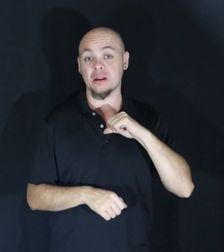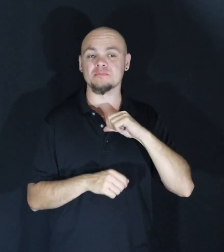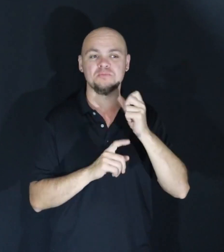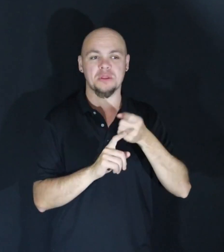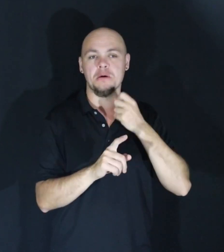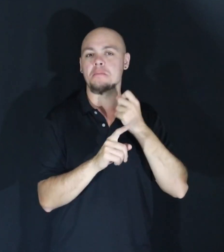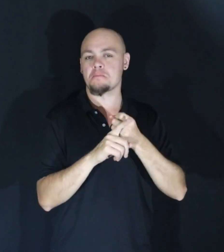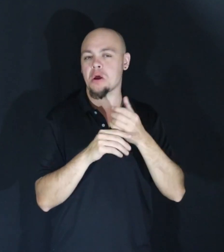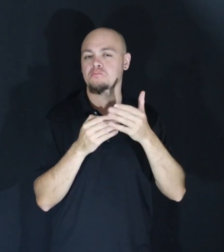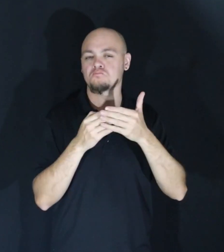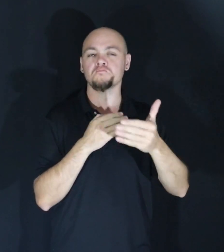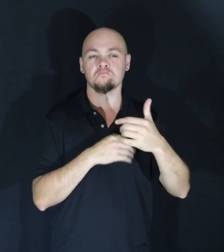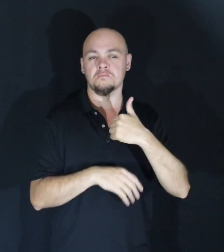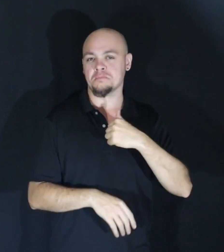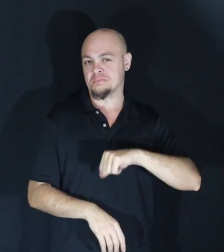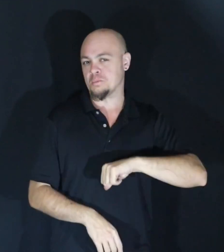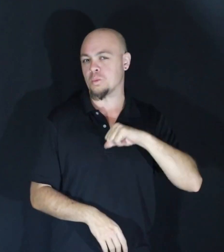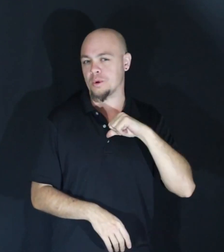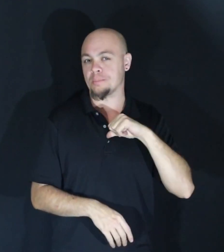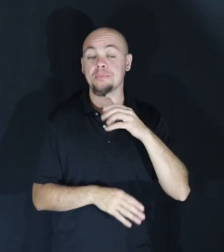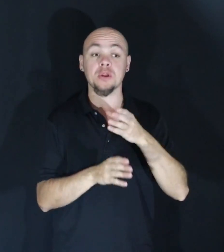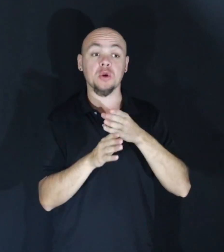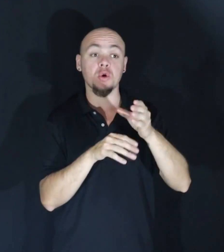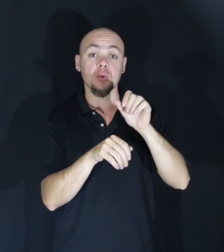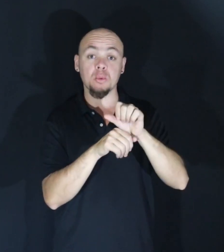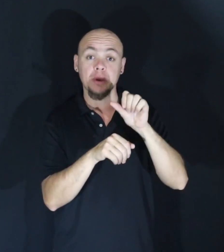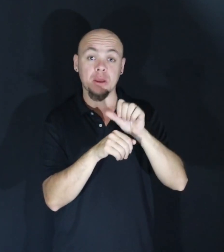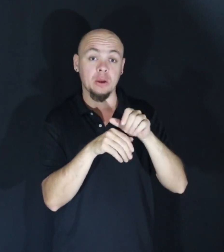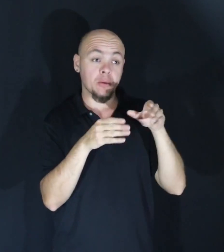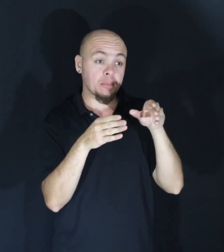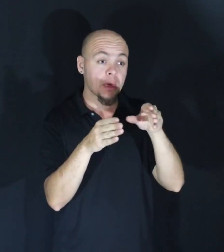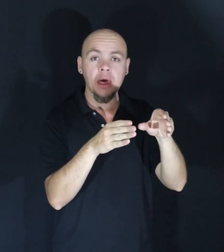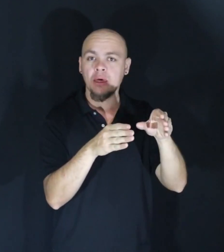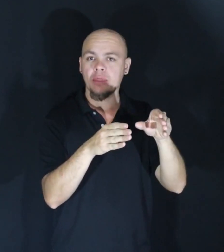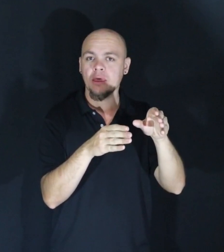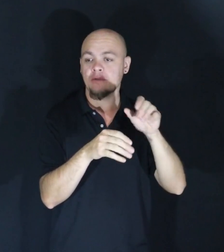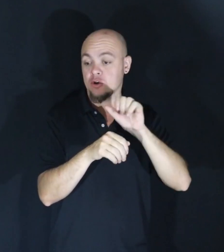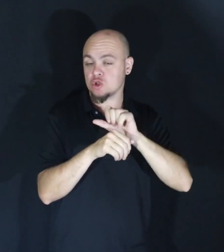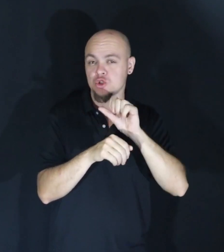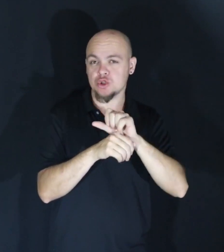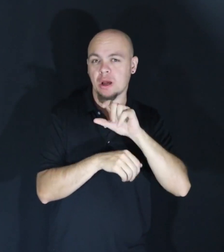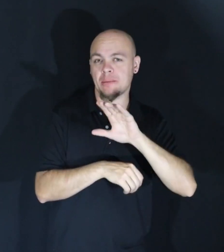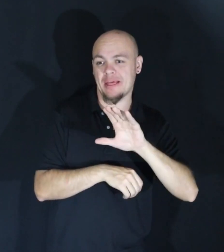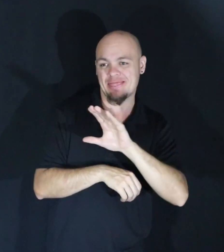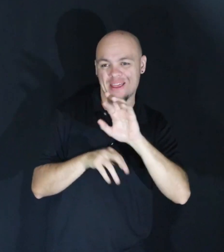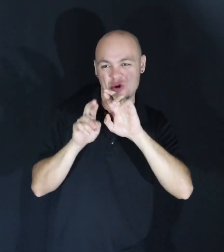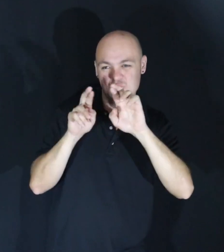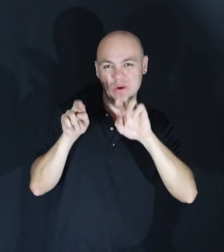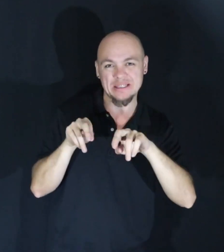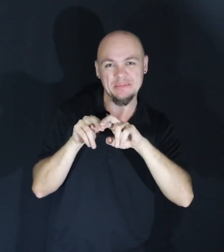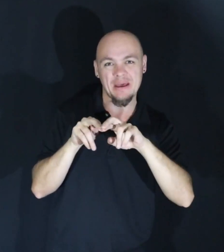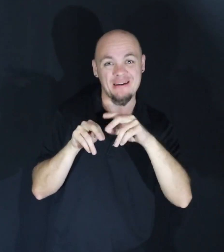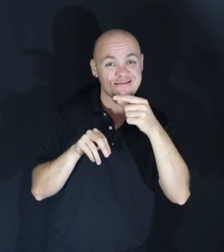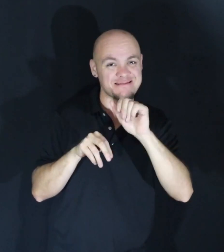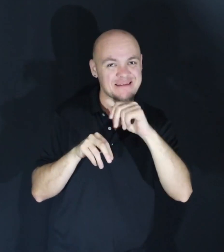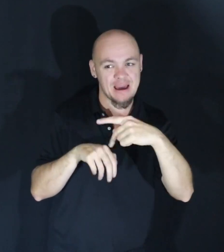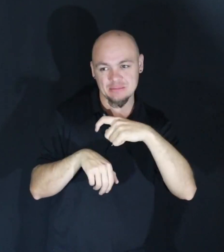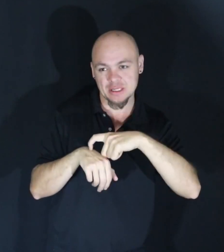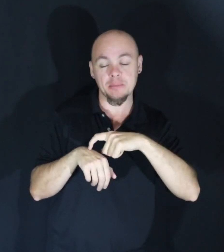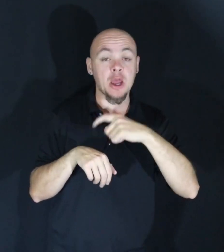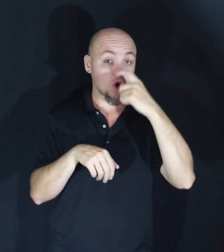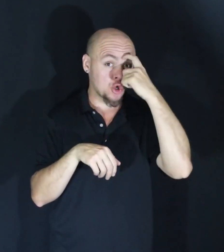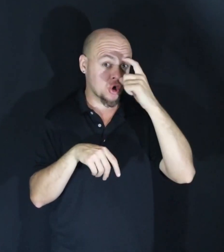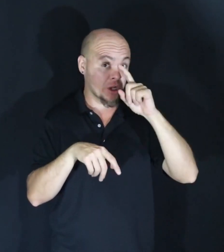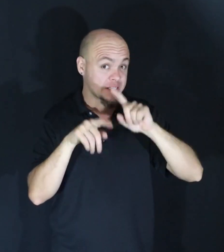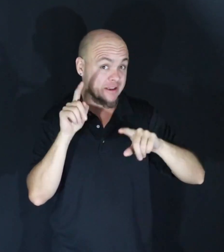made. I've created career pathways and job opportunities for people who have had gaps in their resume, people who are neurodiverse and with